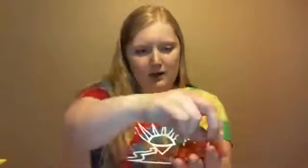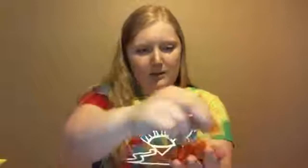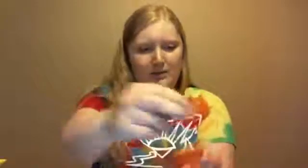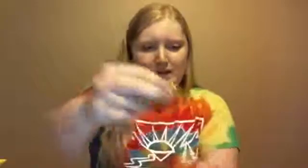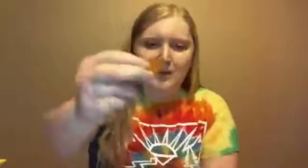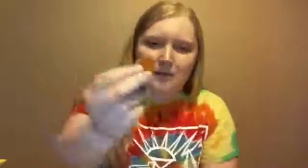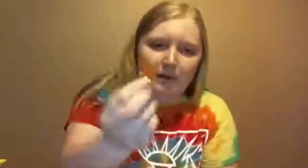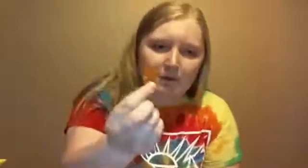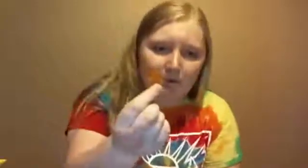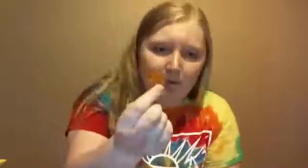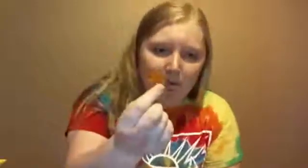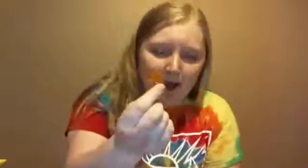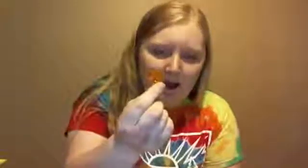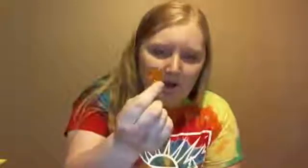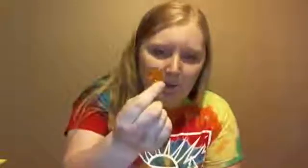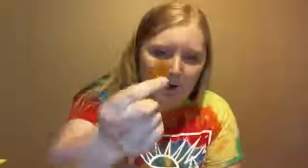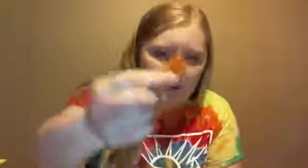clips. So I have a flower,